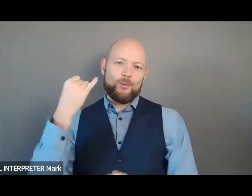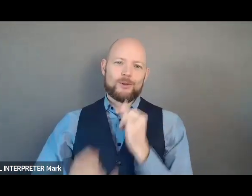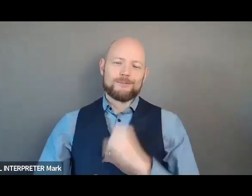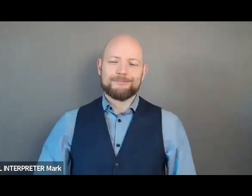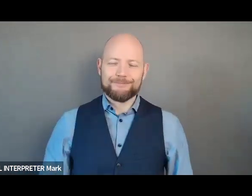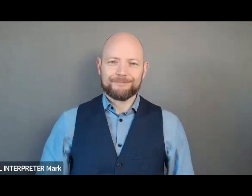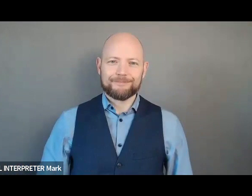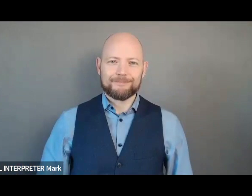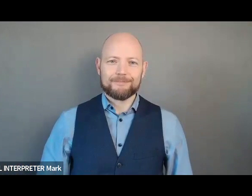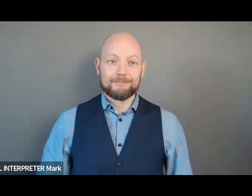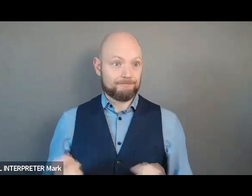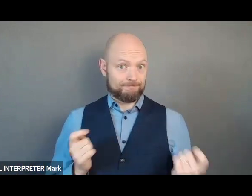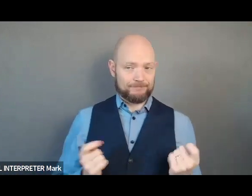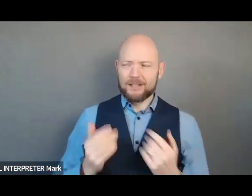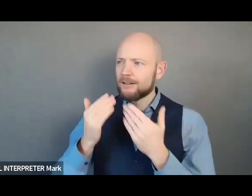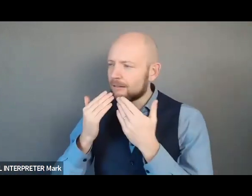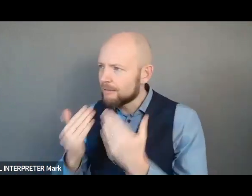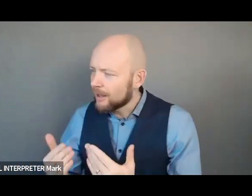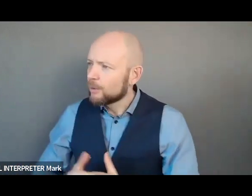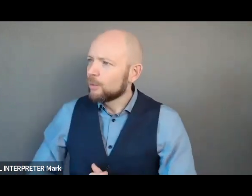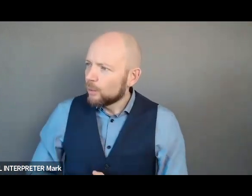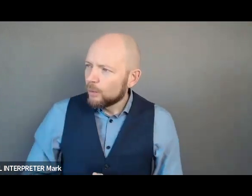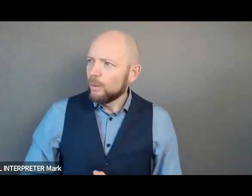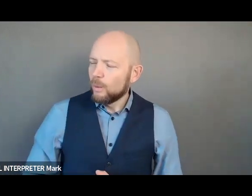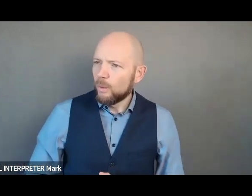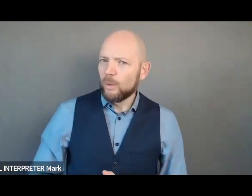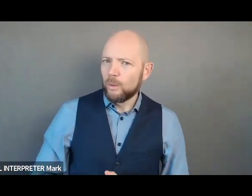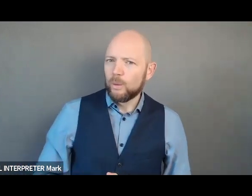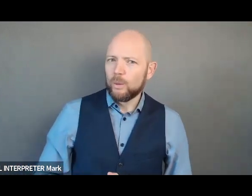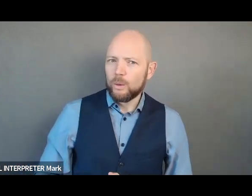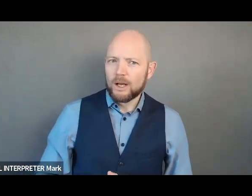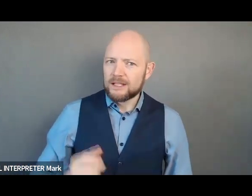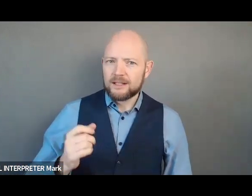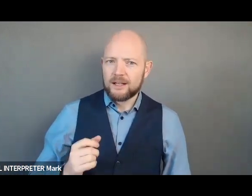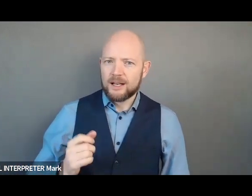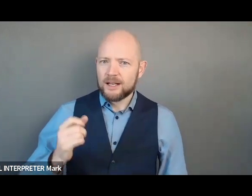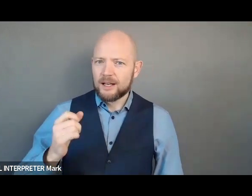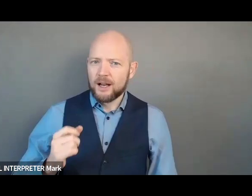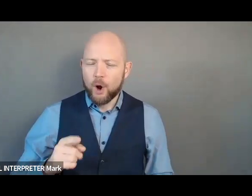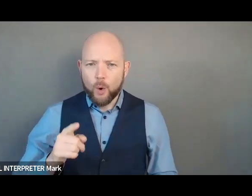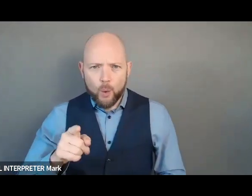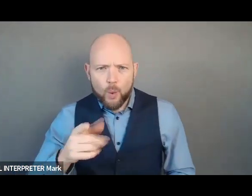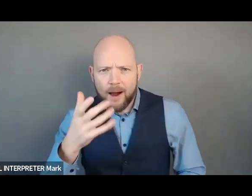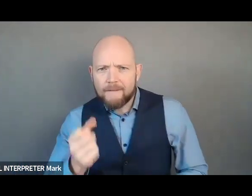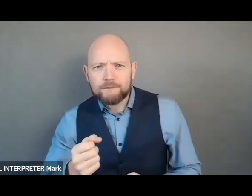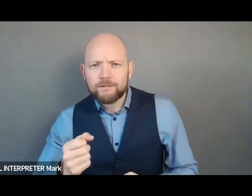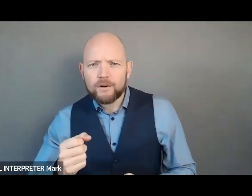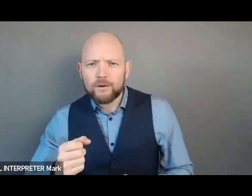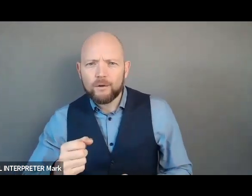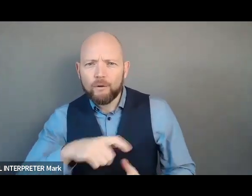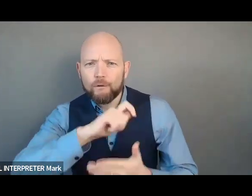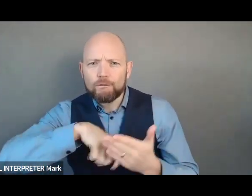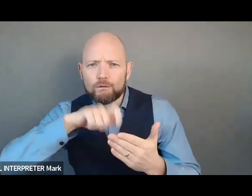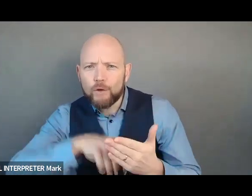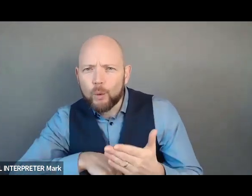Thank you very much, Yetunde. I didn't realise there was some sort of voting system and things were moving up and down the screen. And it didn't make any sense till I realised